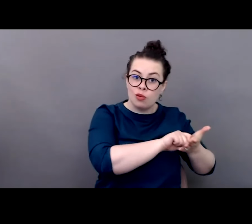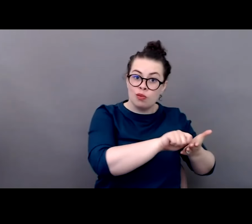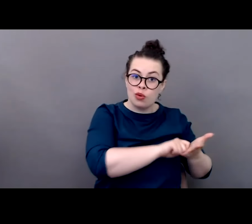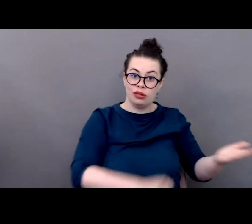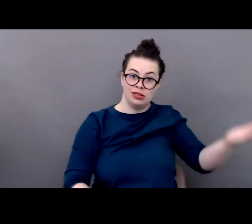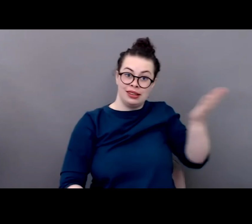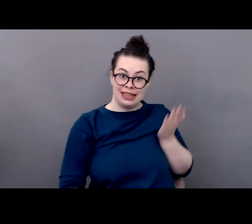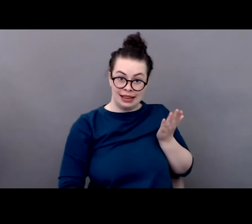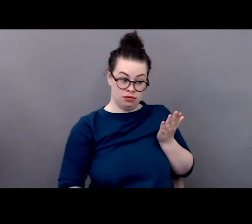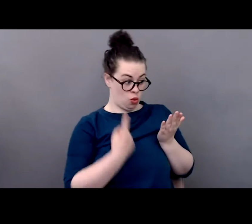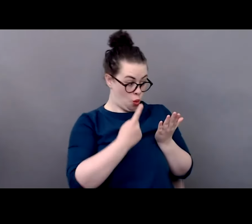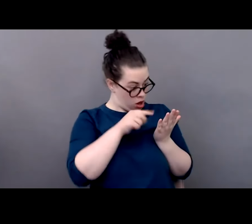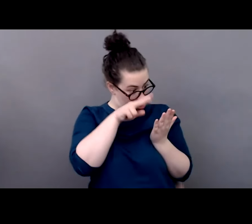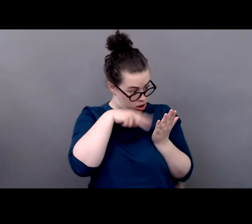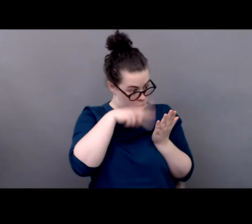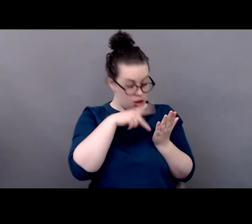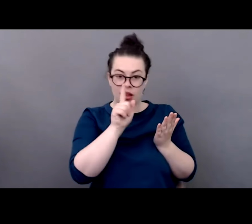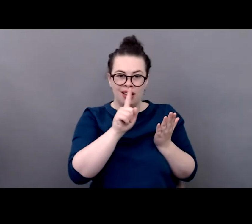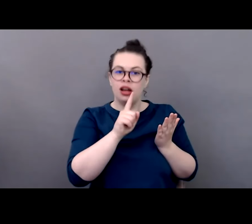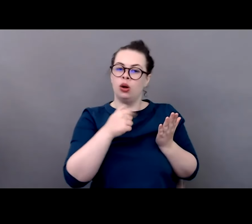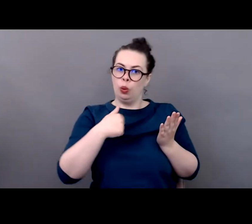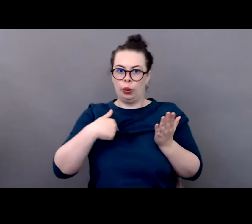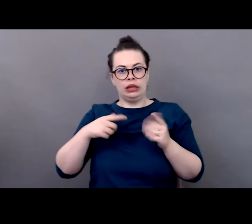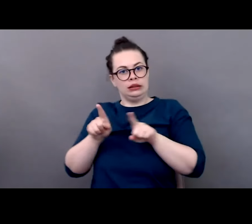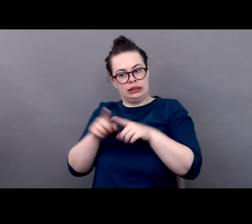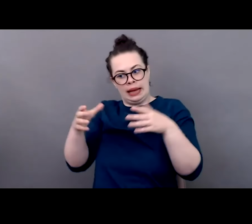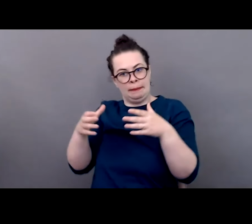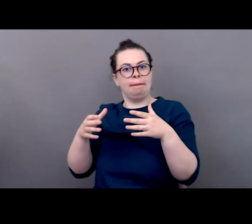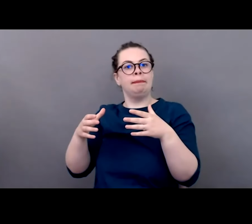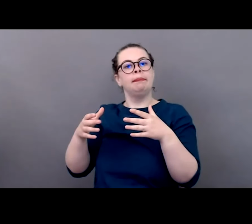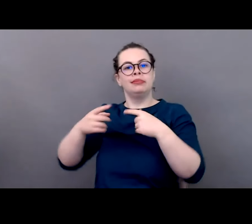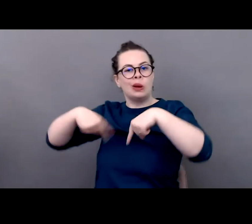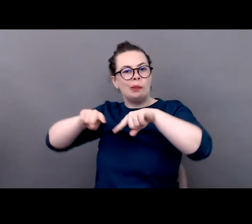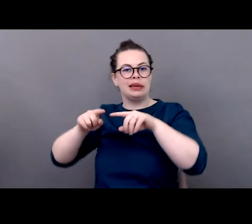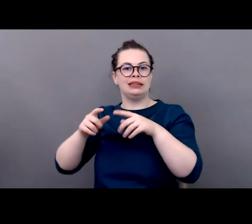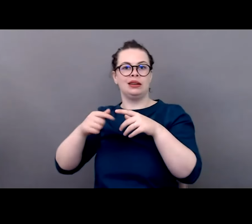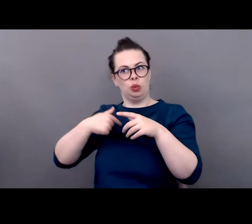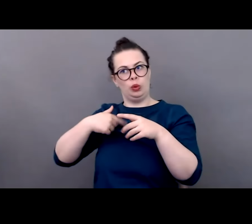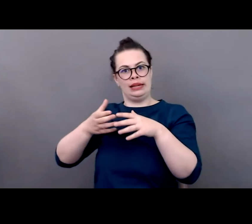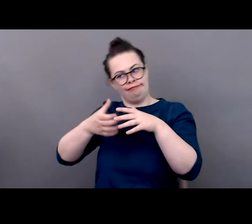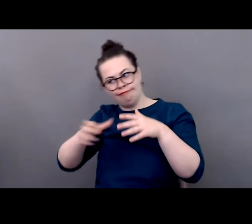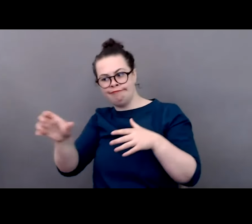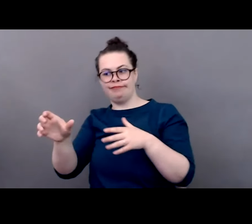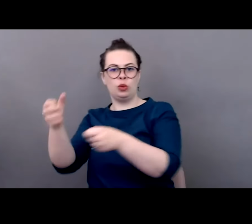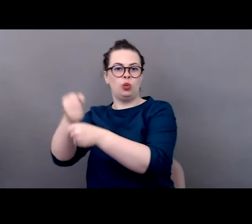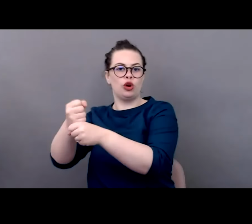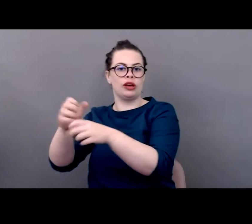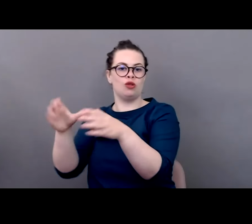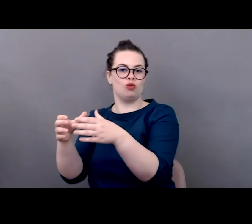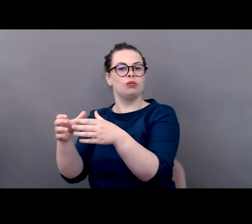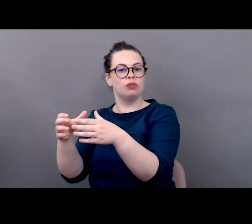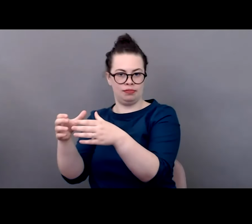before. So there are working groups that are very important because they are all prepared